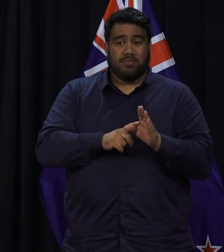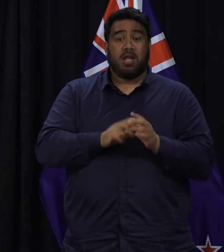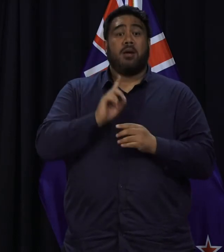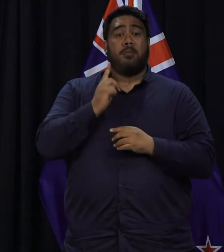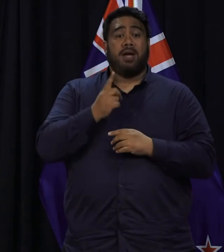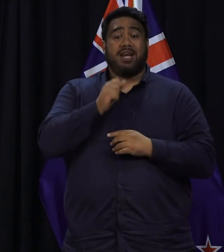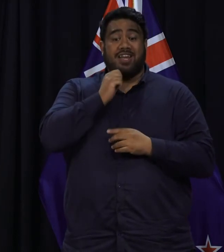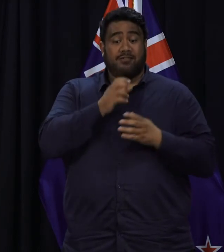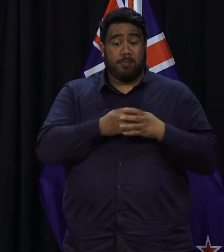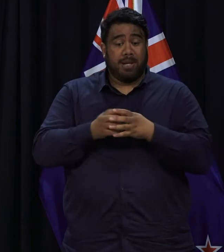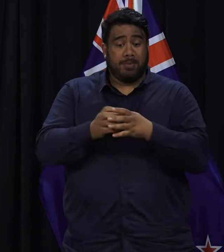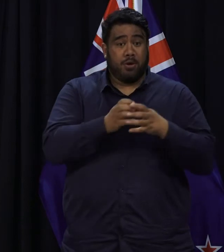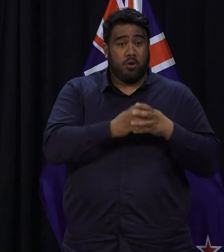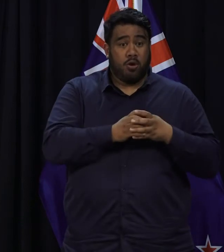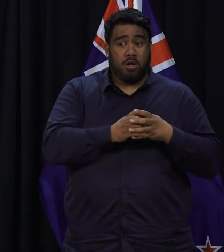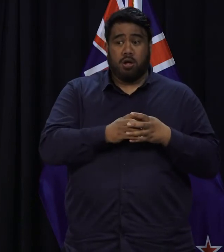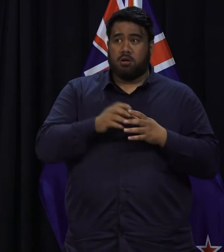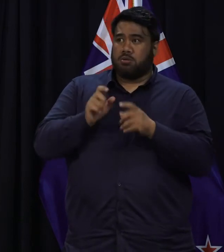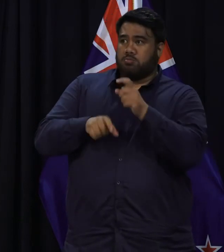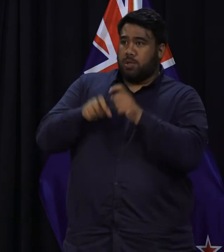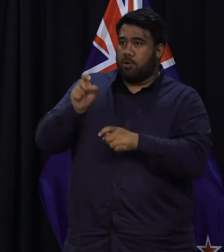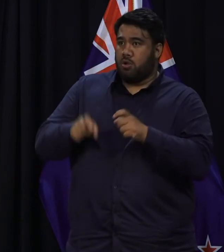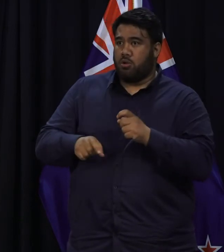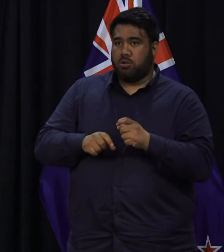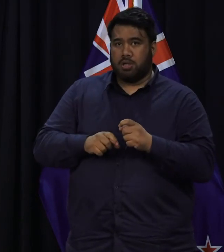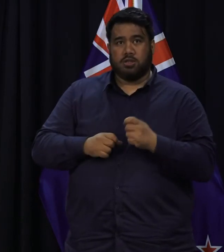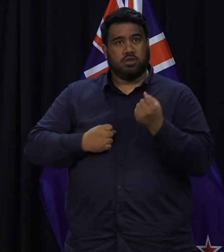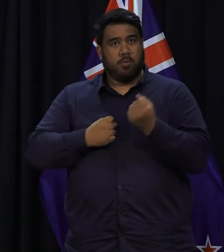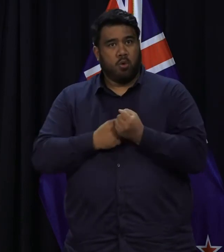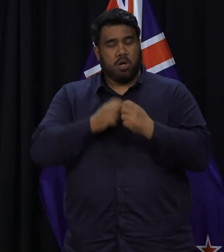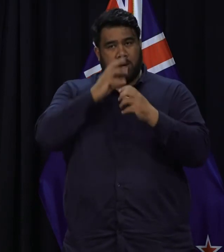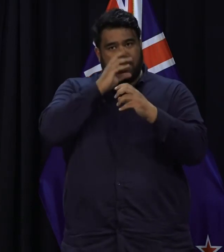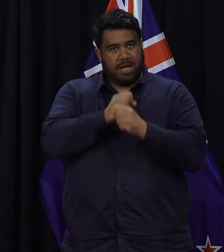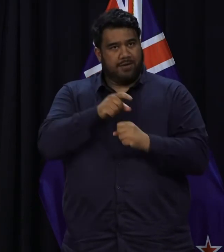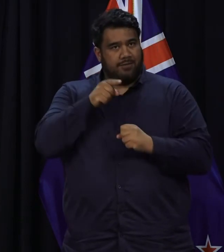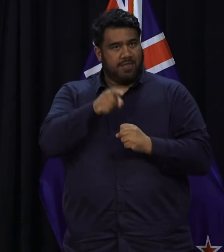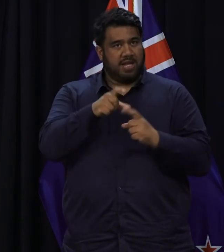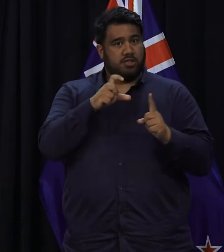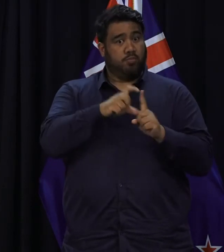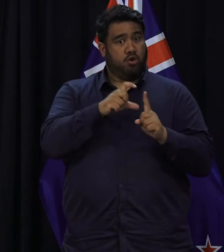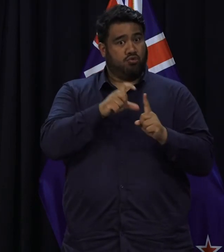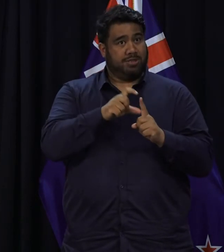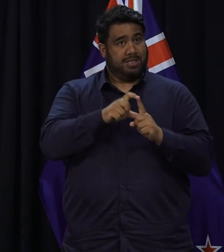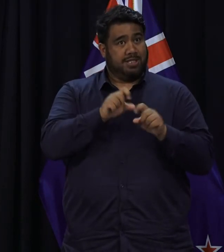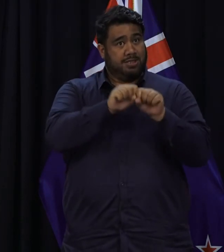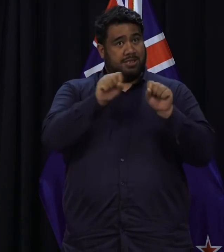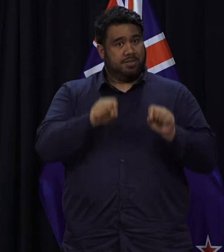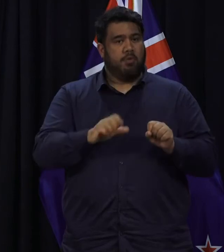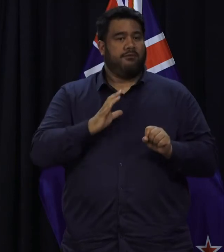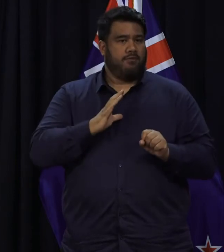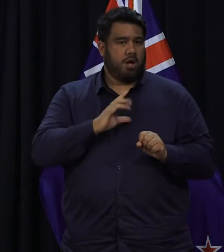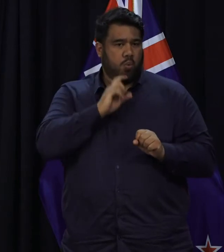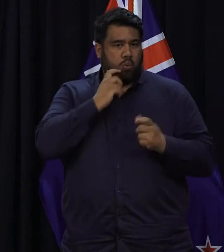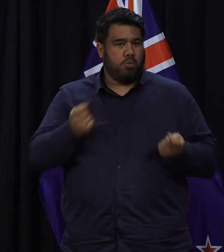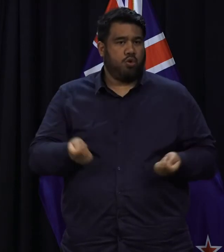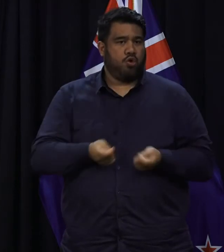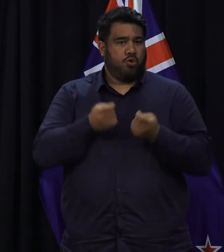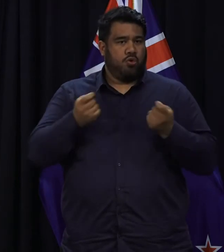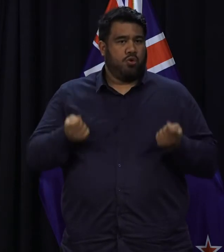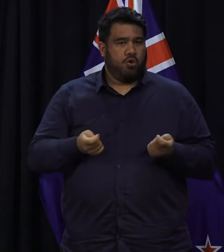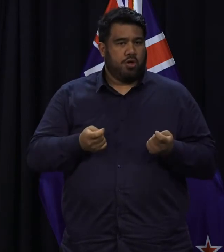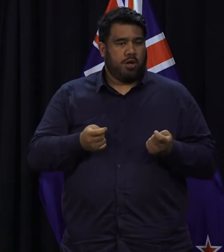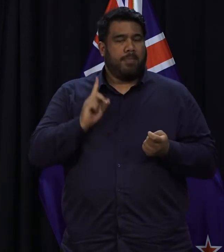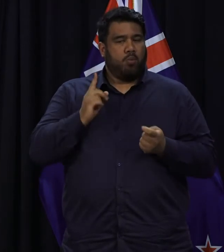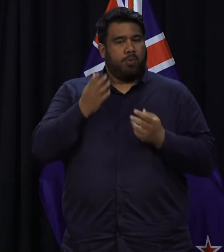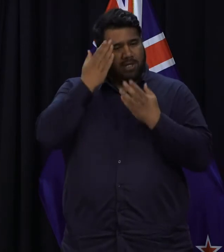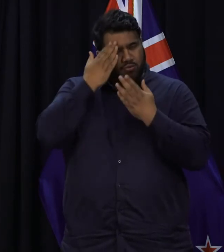political parties believe and support their democracies and institutions, and as much as we're possible, we acknowledge differences of opinion,